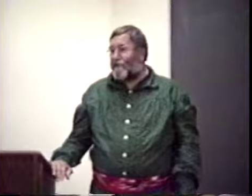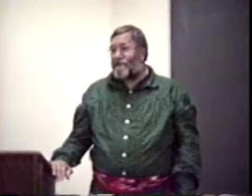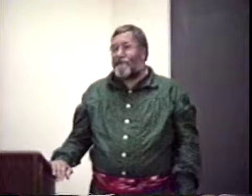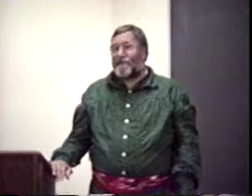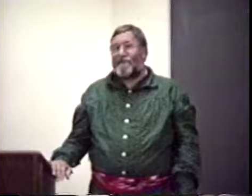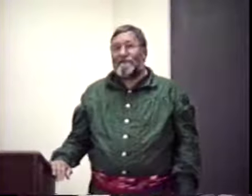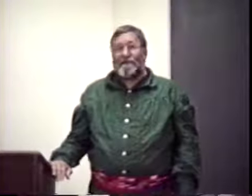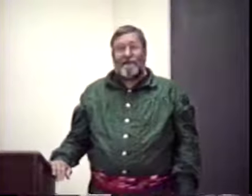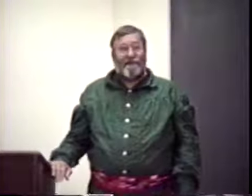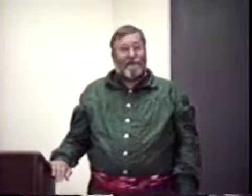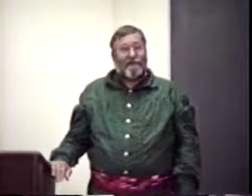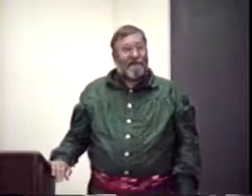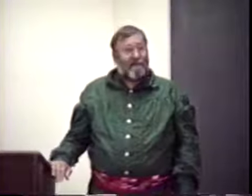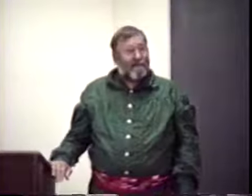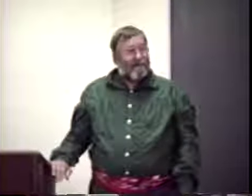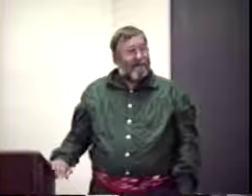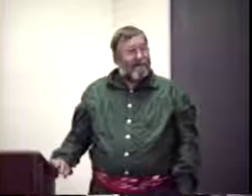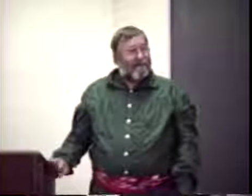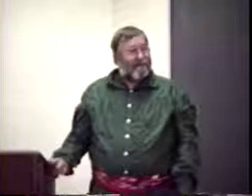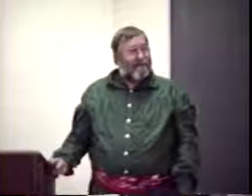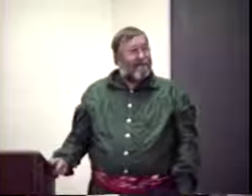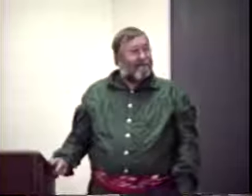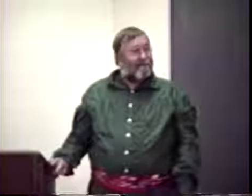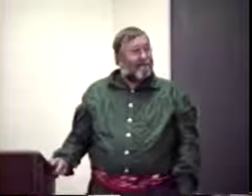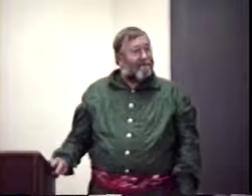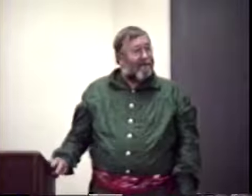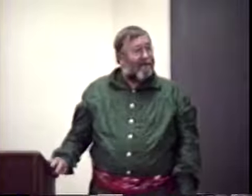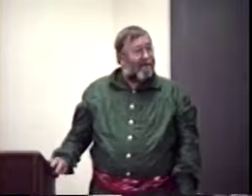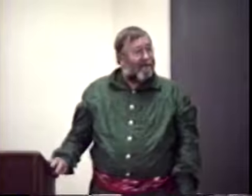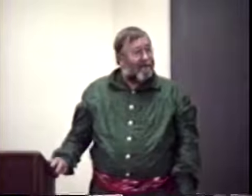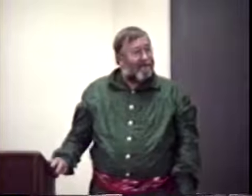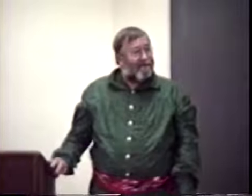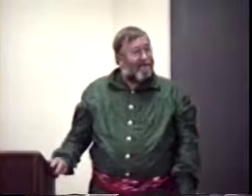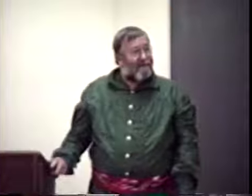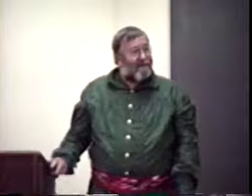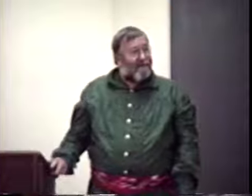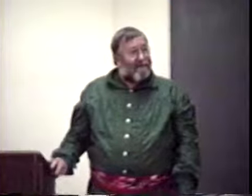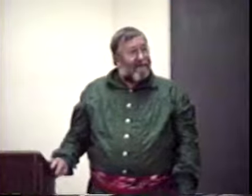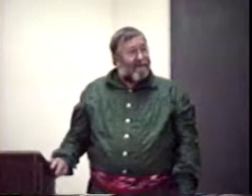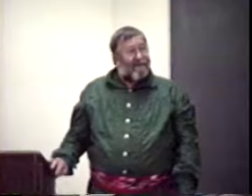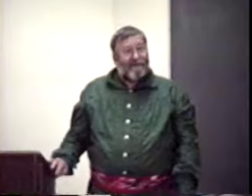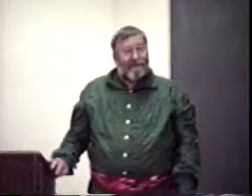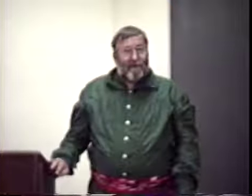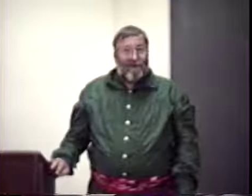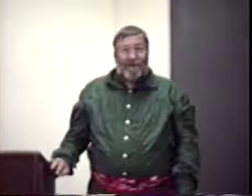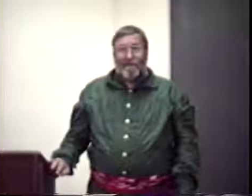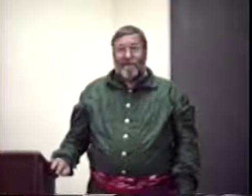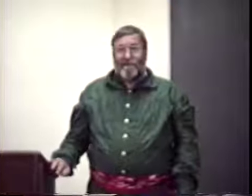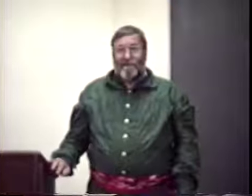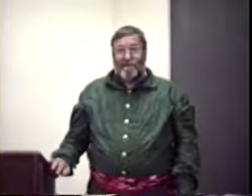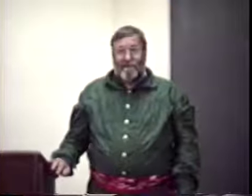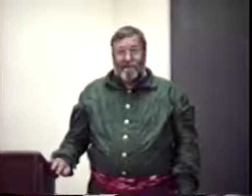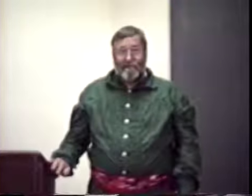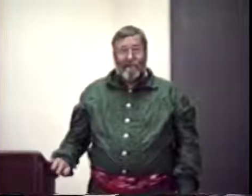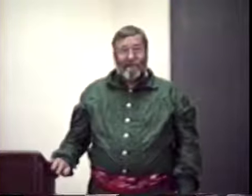runs through the Indian culture that I've seen in other cultures. I think there is a great deal of